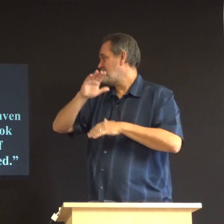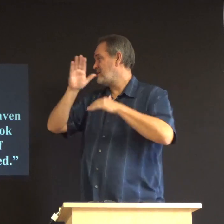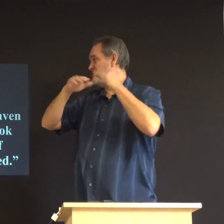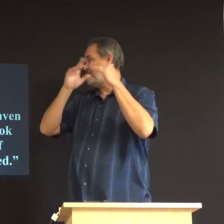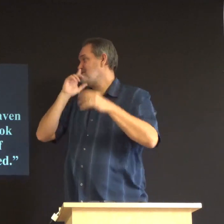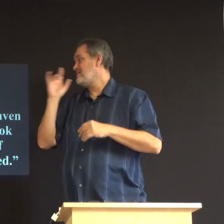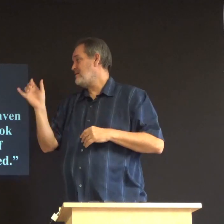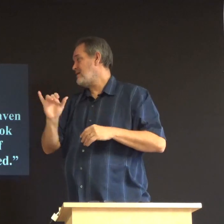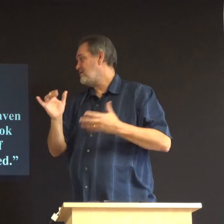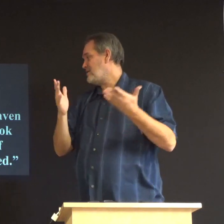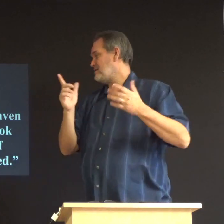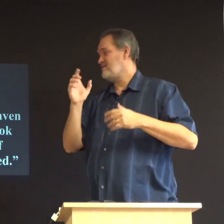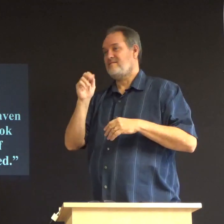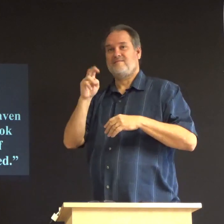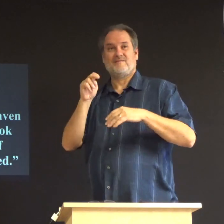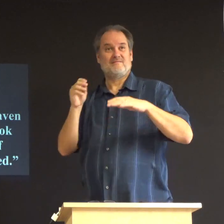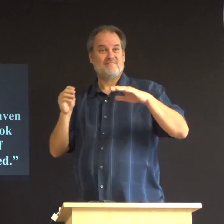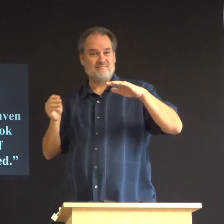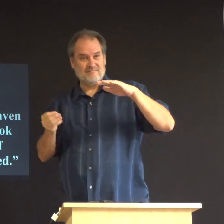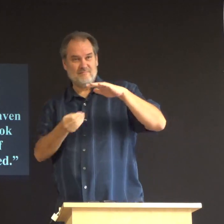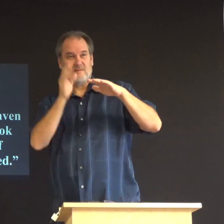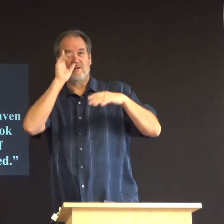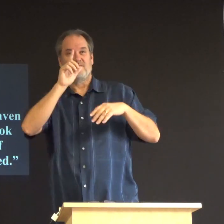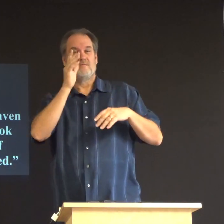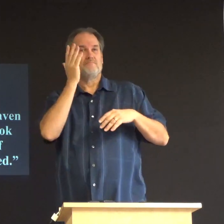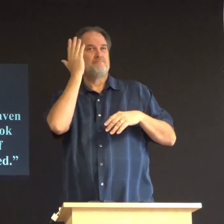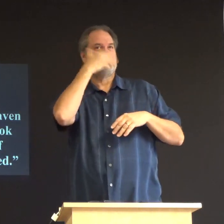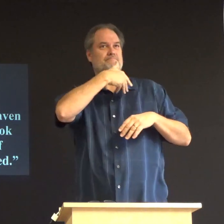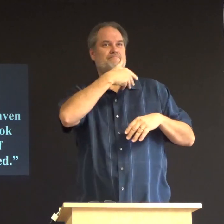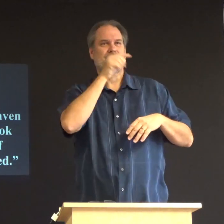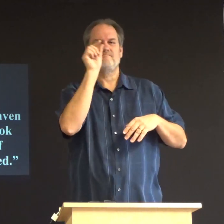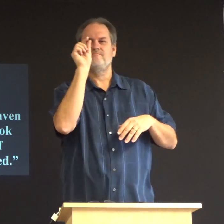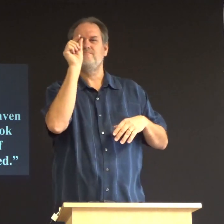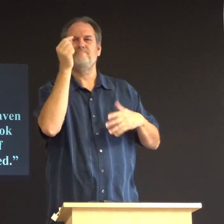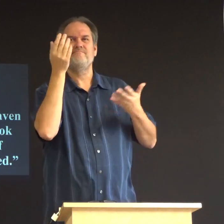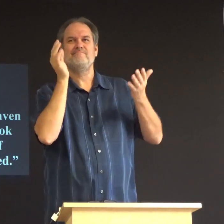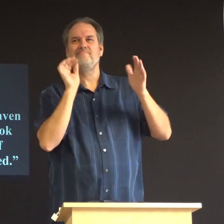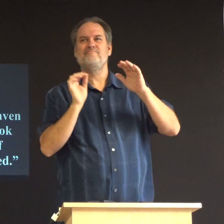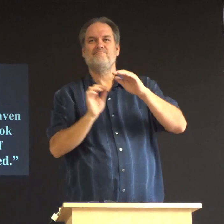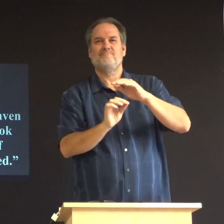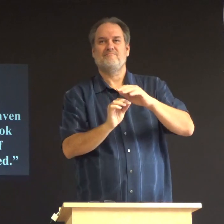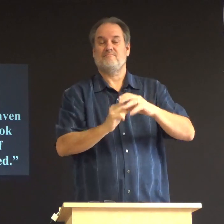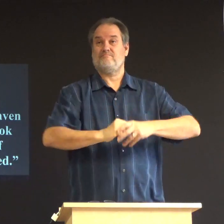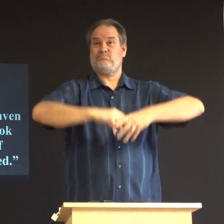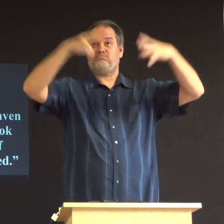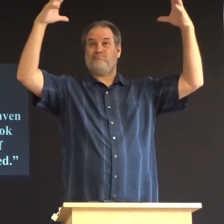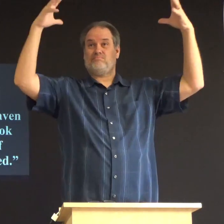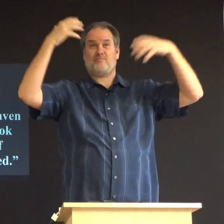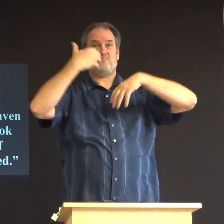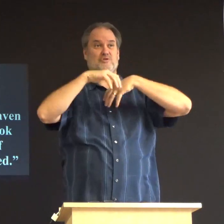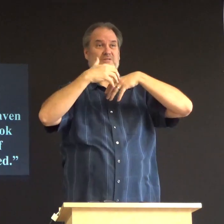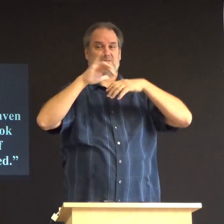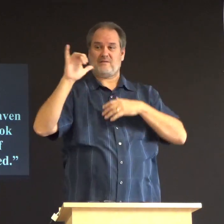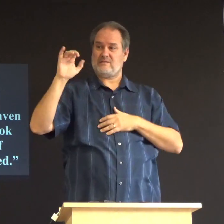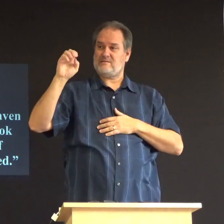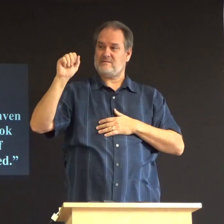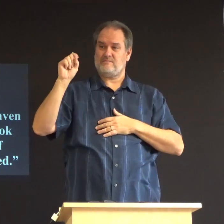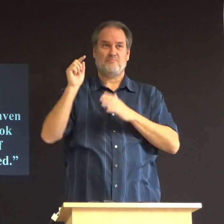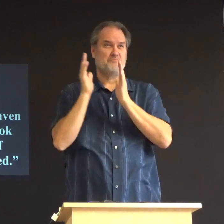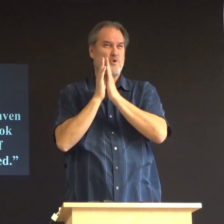It says the kingdom of heaven is like leaven. Okay, you can't see leaven. It's hidden.